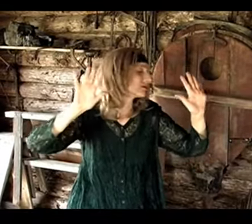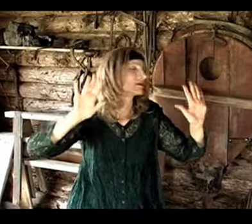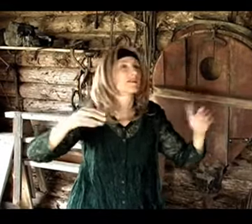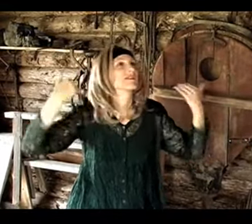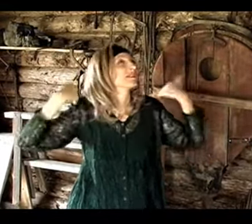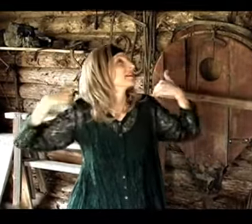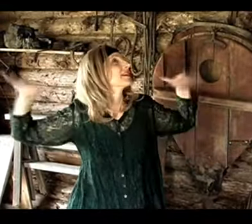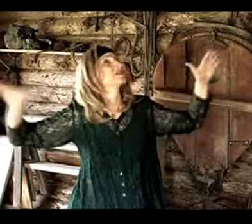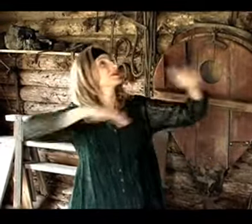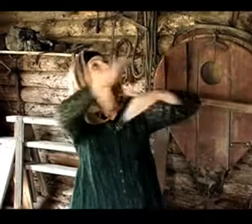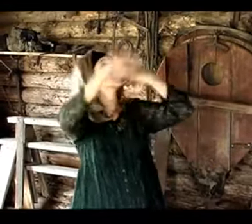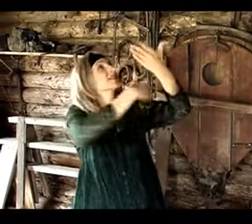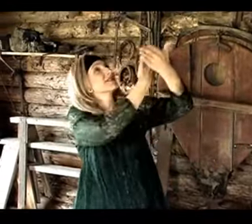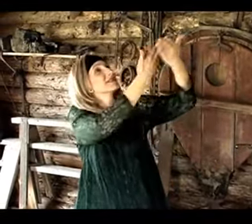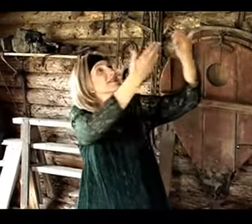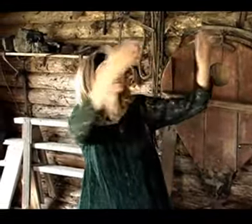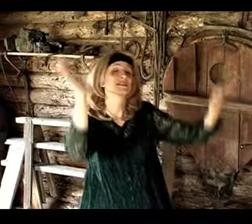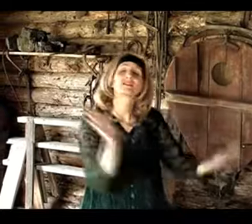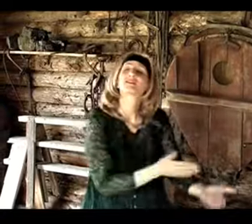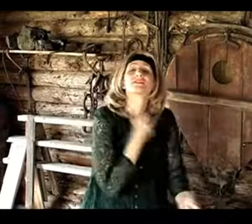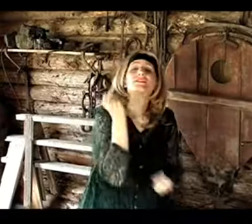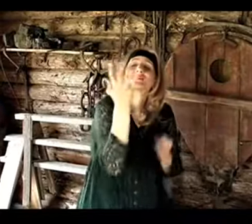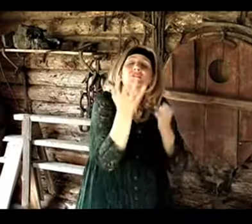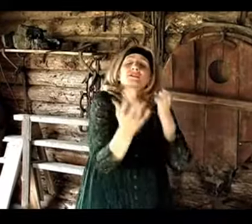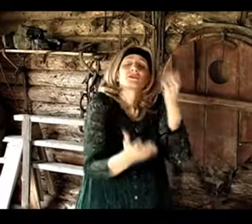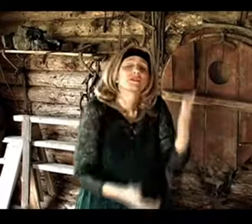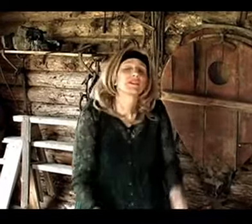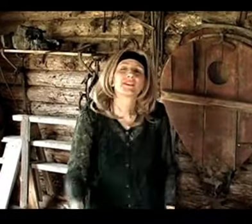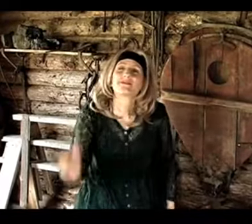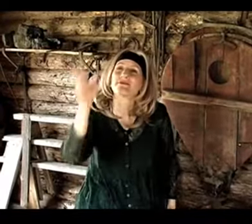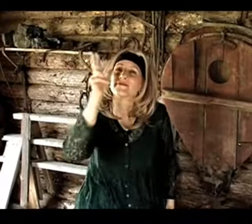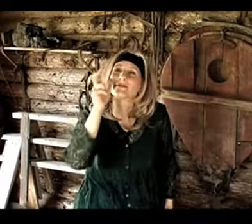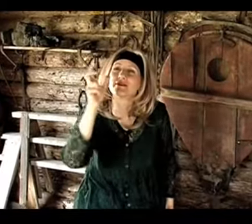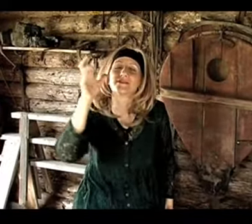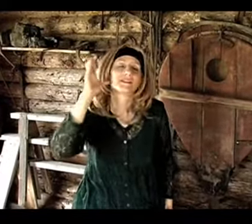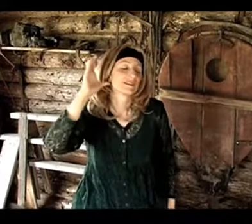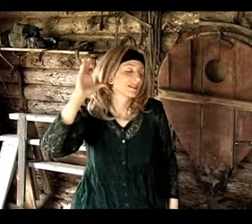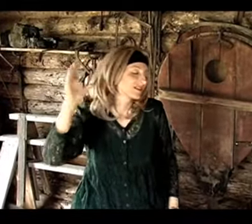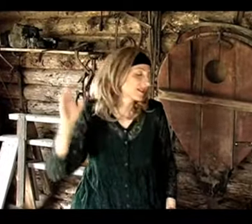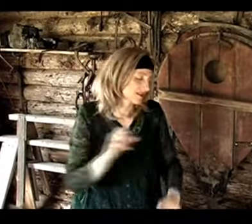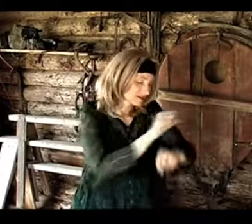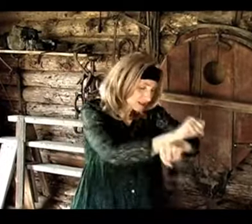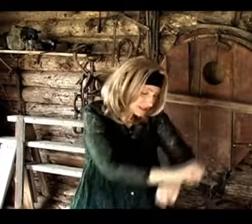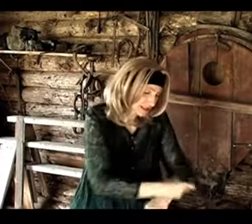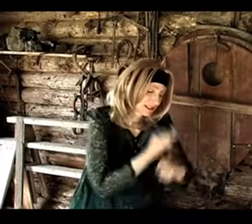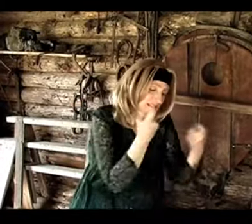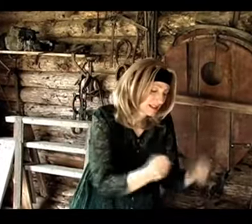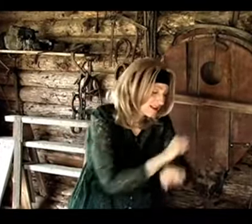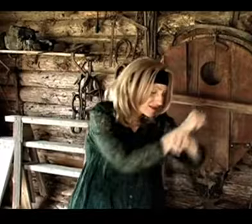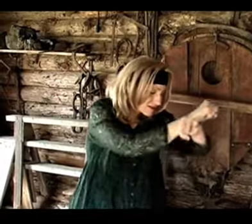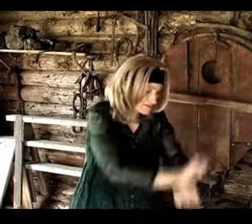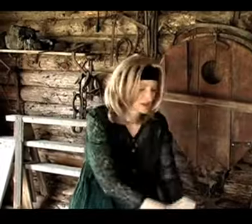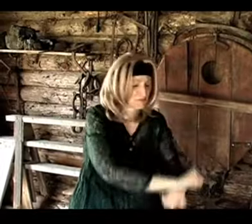But the angels in heaven sang out when they heard the chains of our sins had